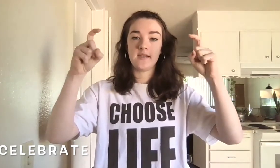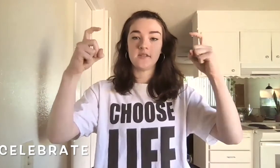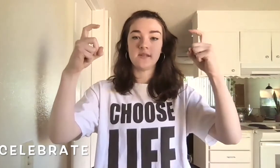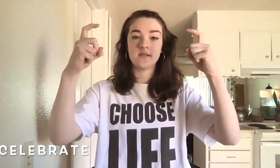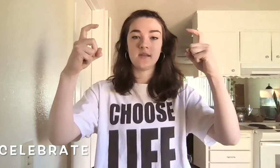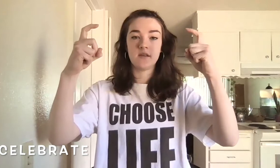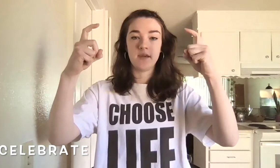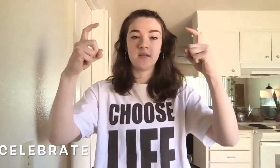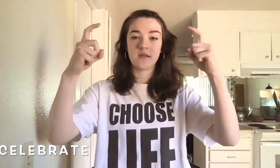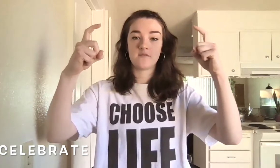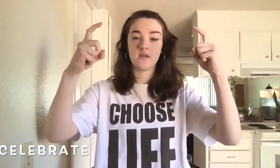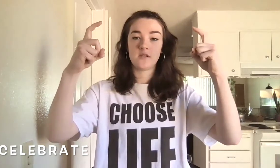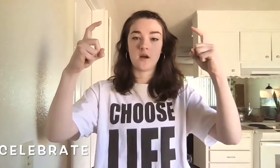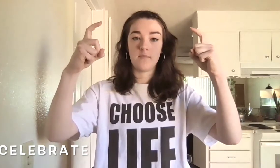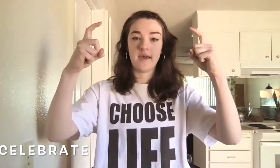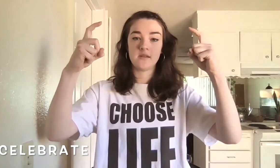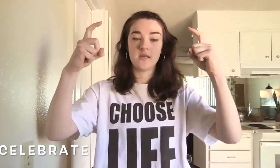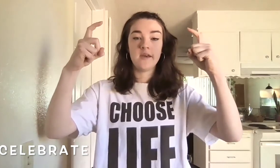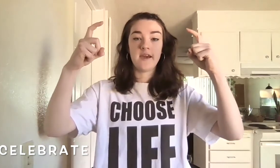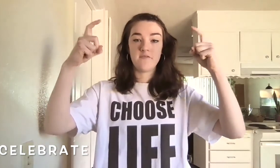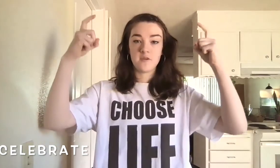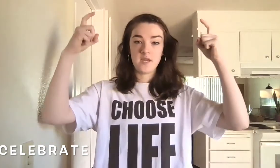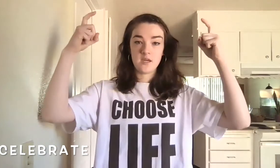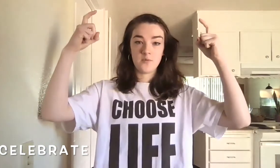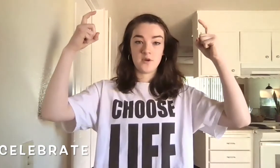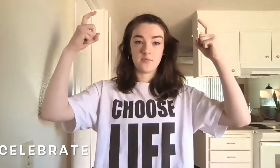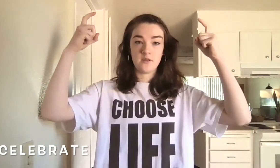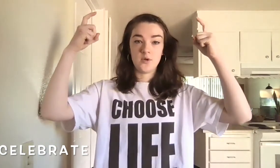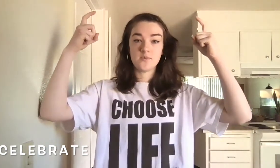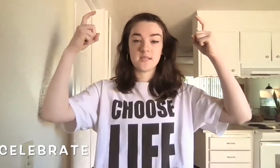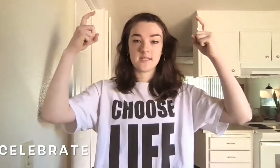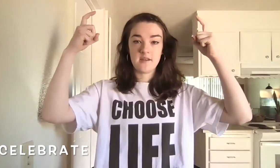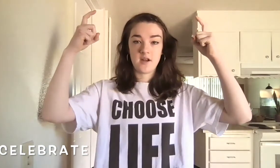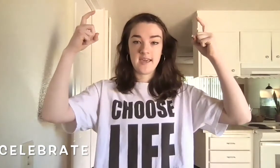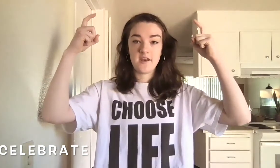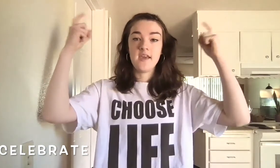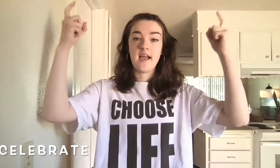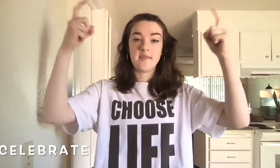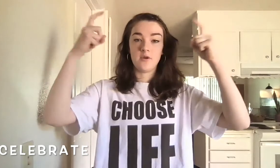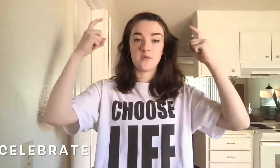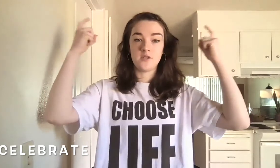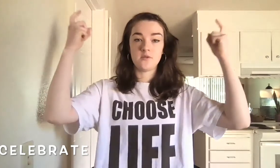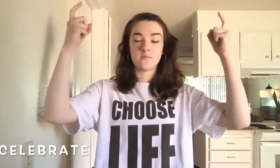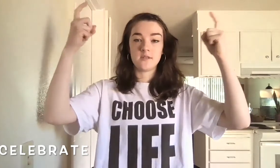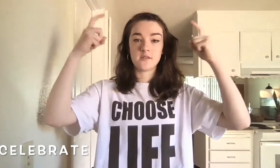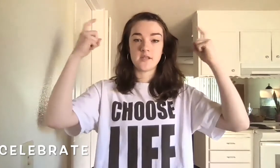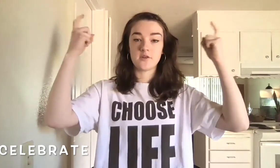can see that my index fingers are bent. And then from here, we're going to bring them up to the side of our head, and then we're going to do some little circles with